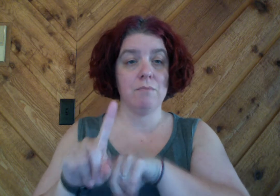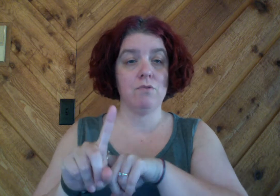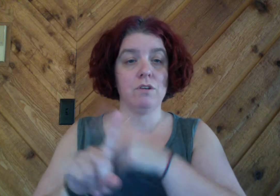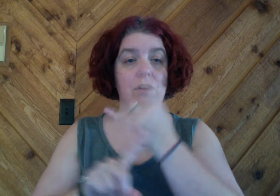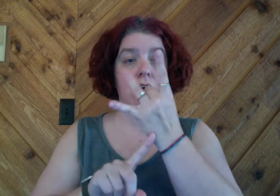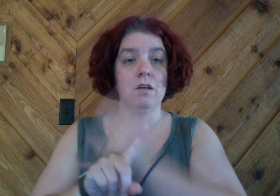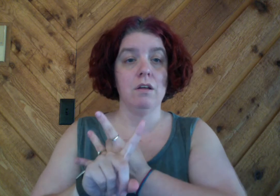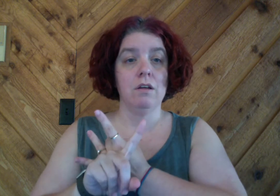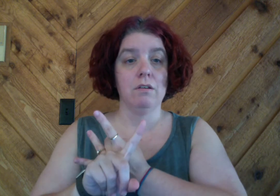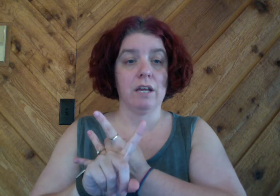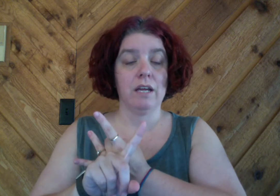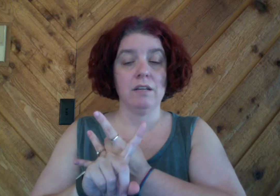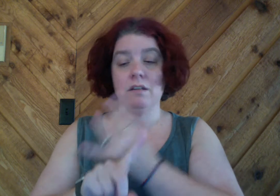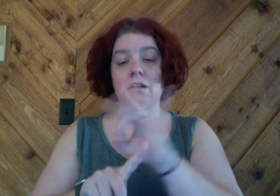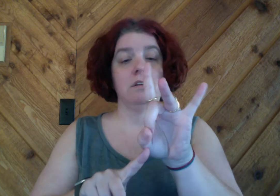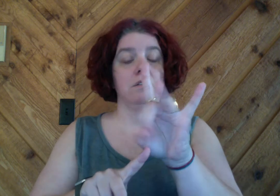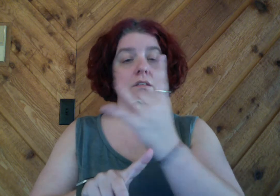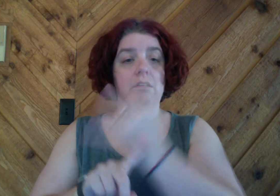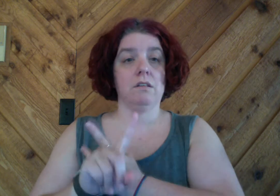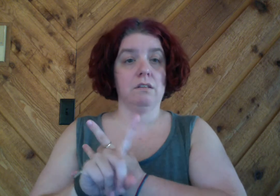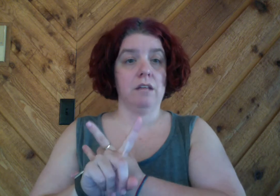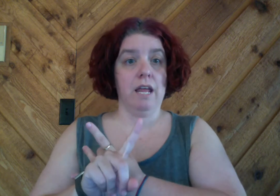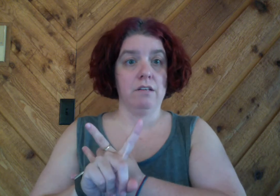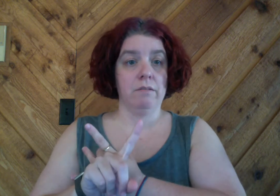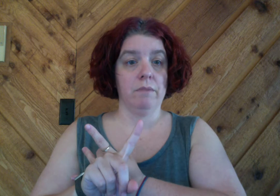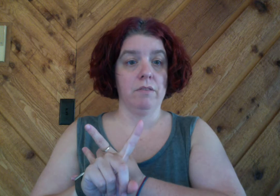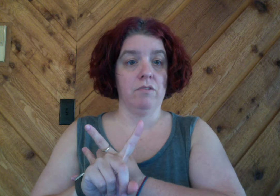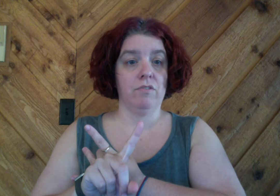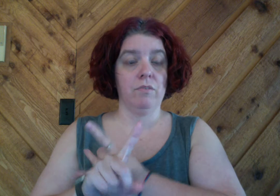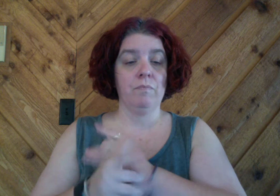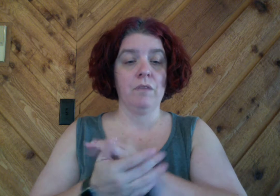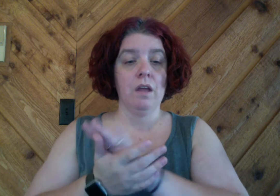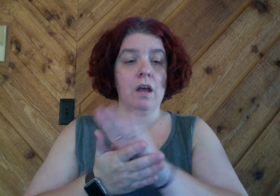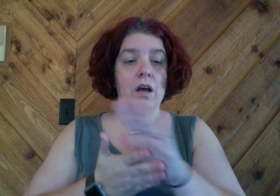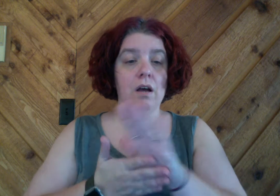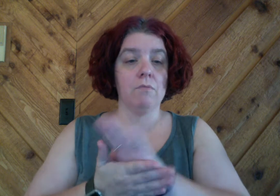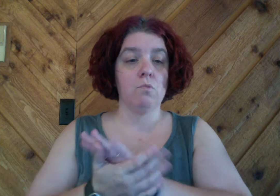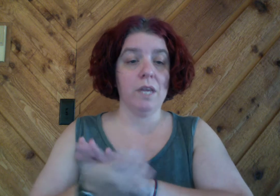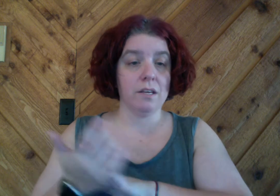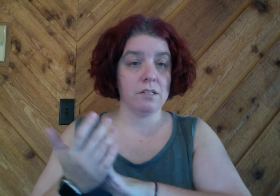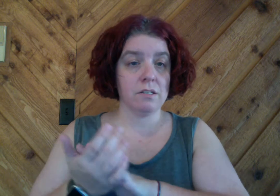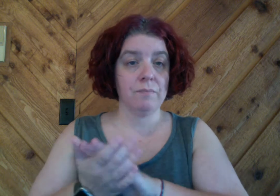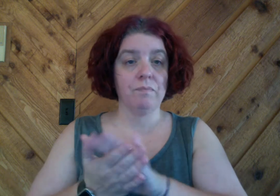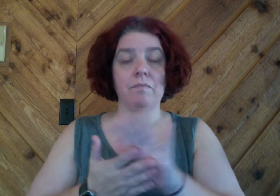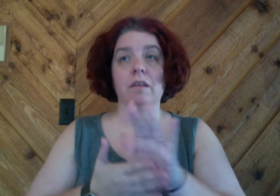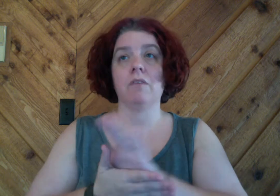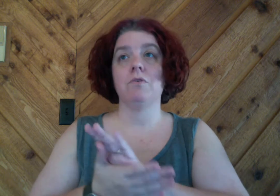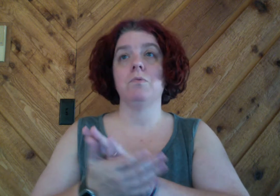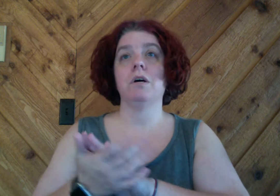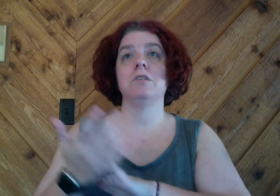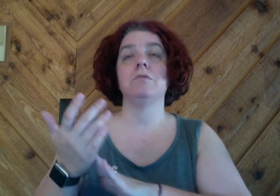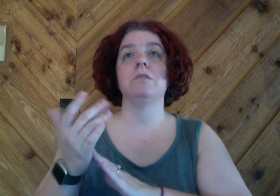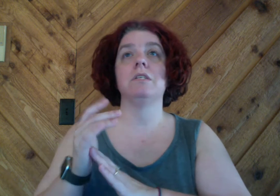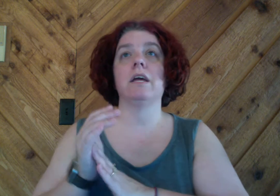at all. Okay, 8 months. Weeks. If you want to say